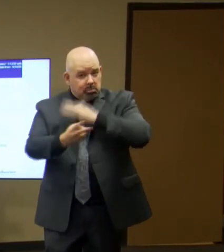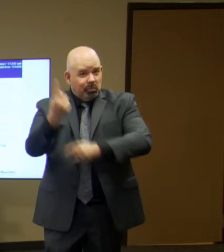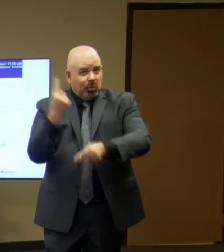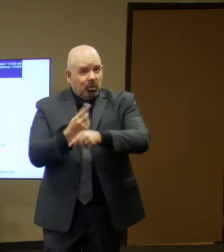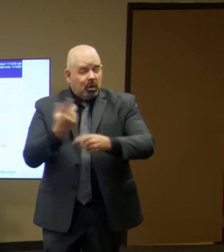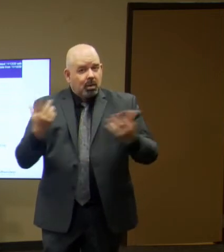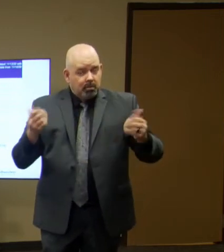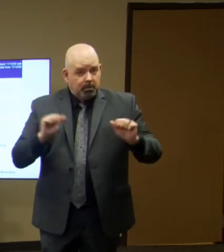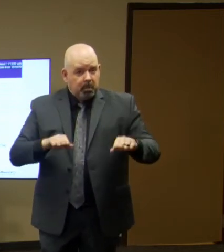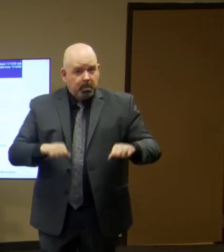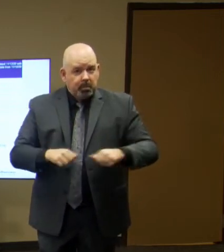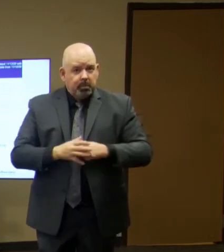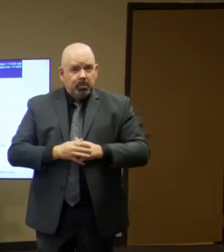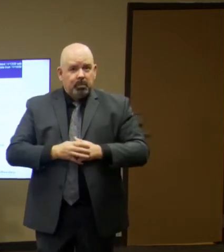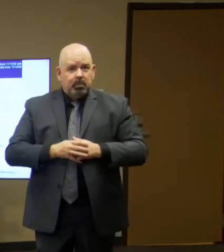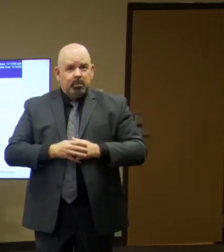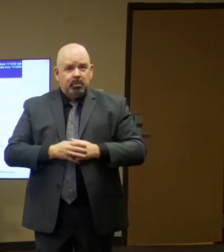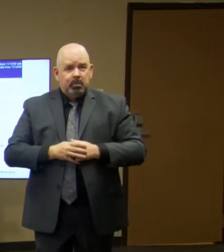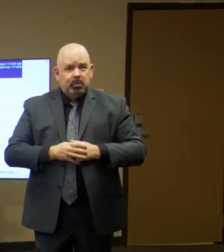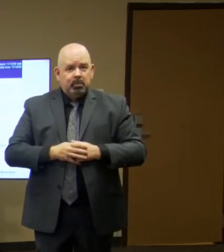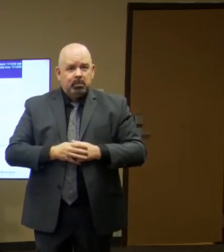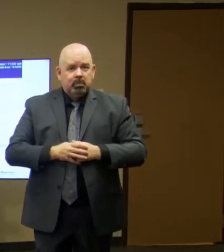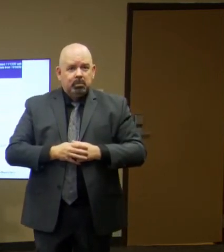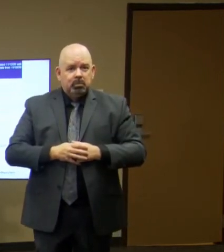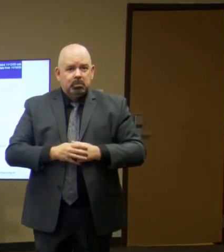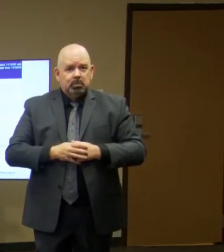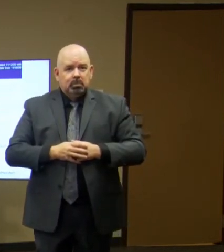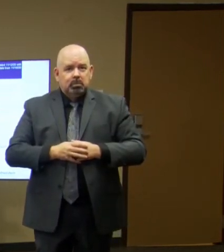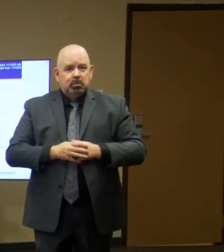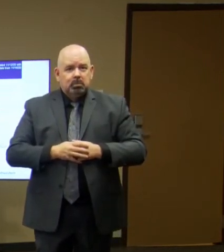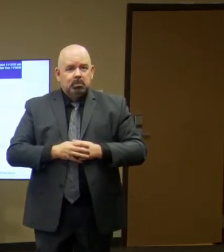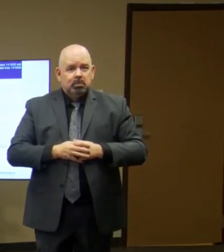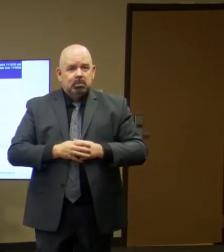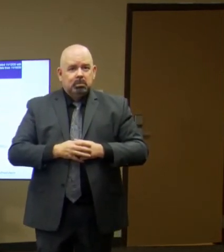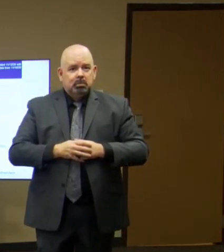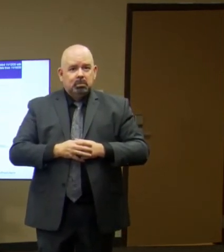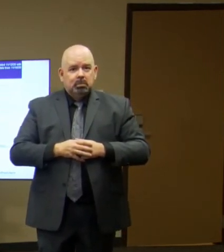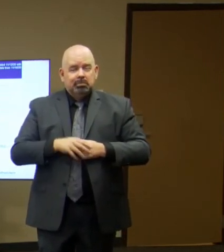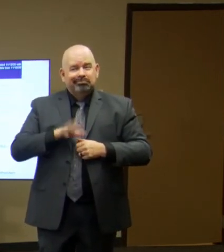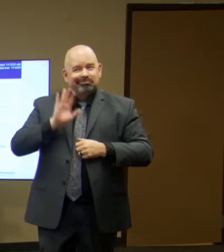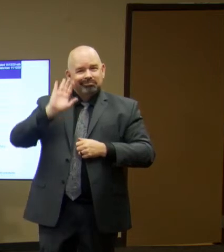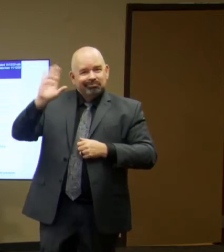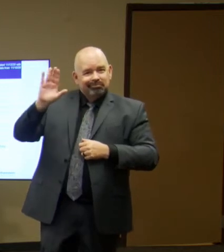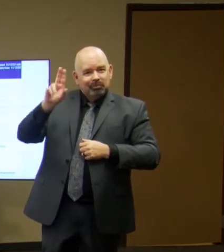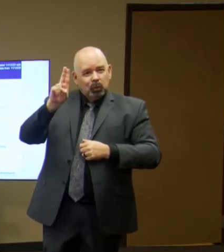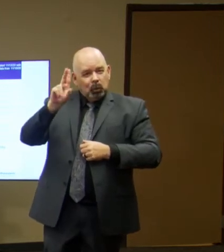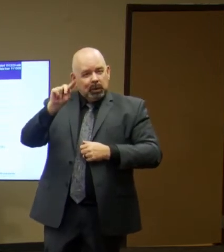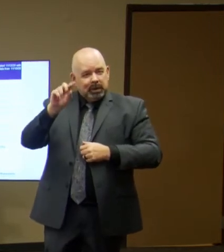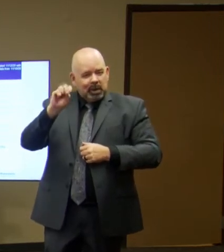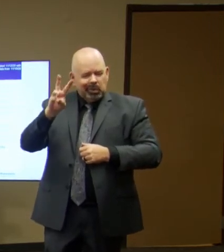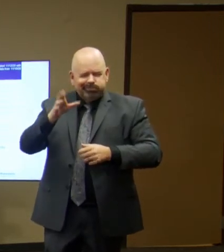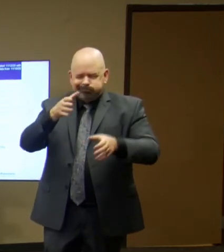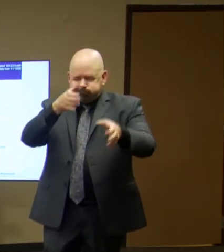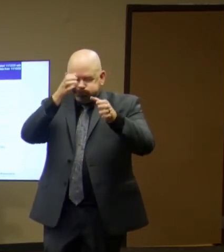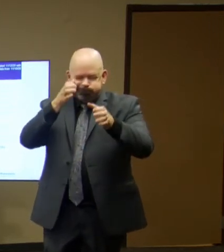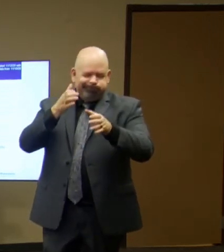have been very, very accurate in the past. And so if we can get to